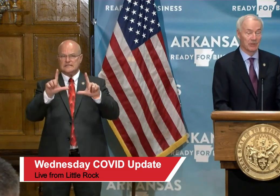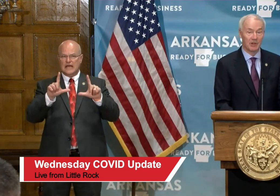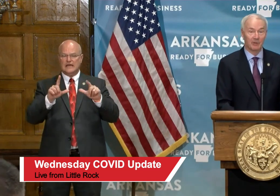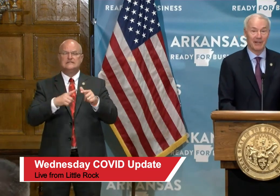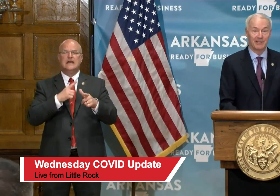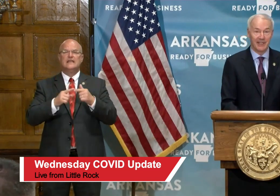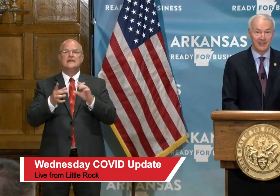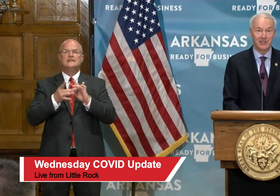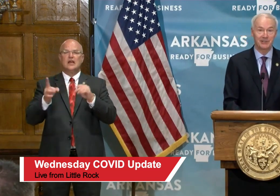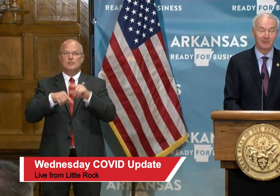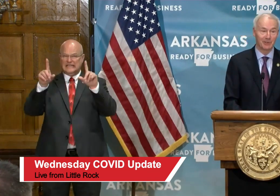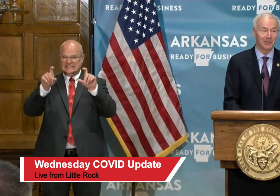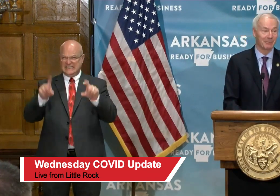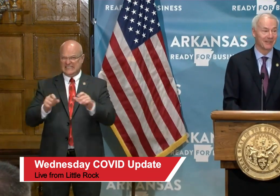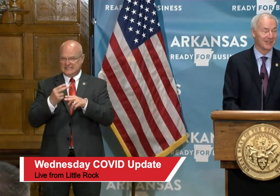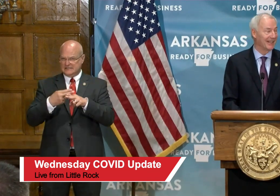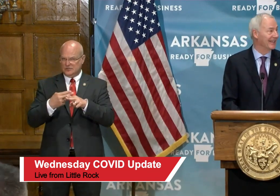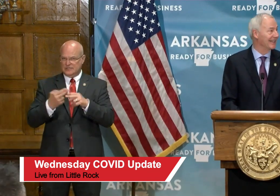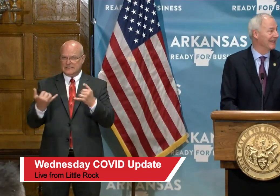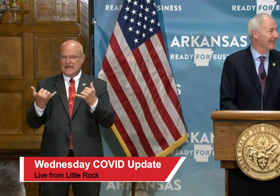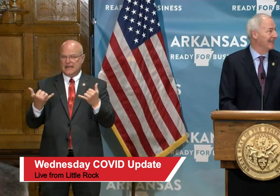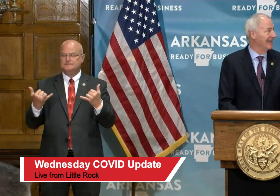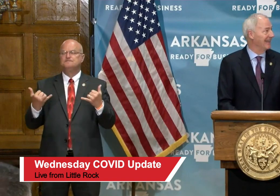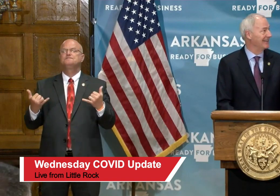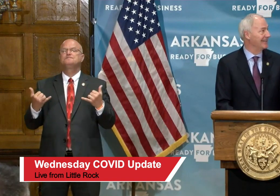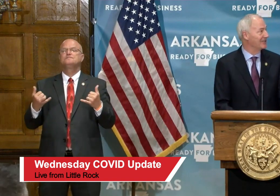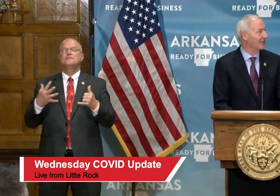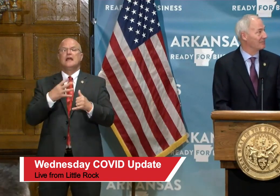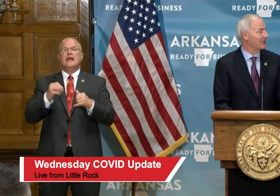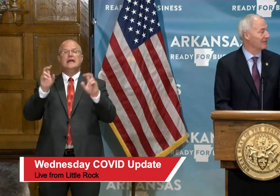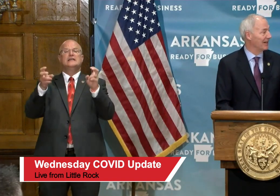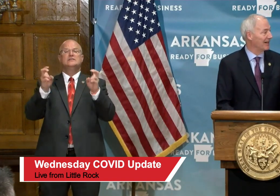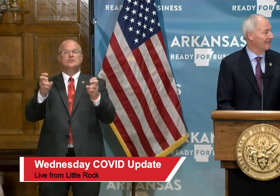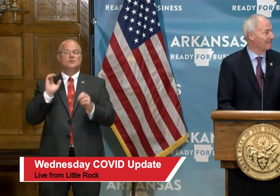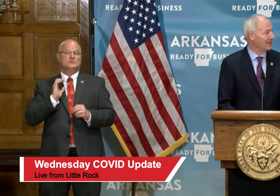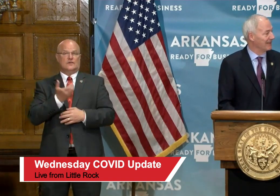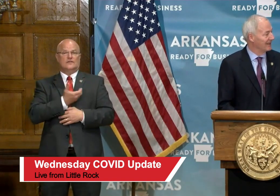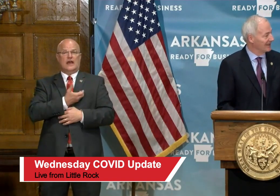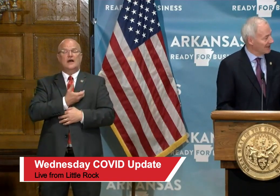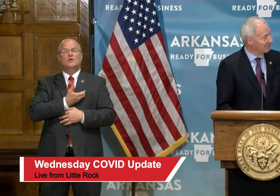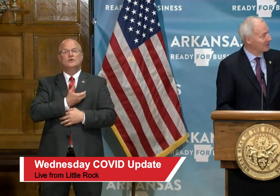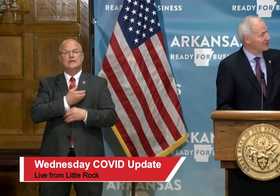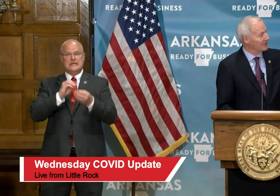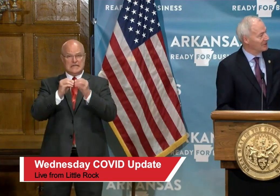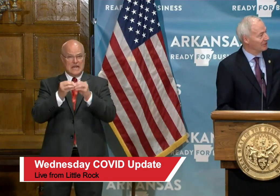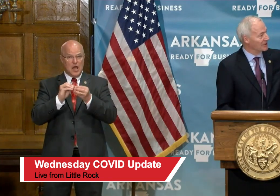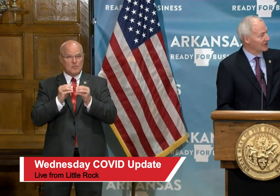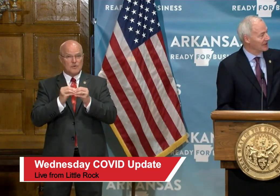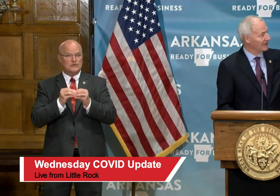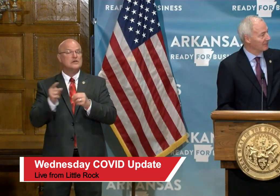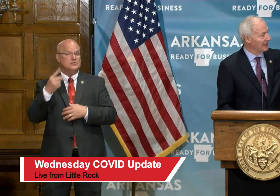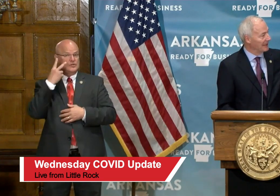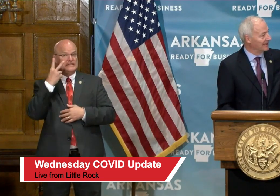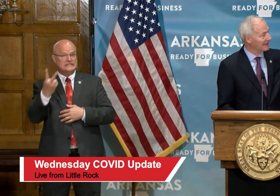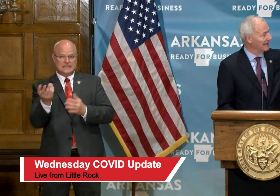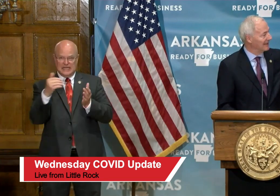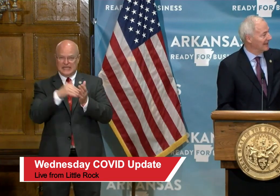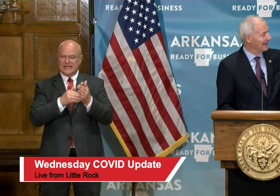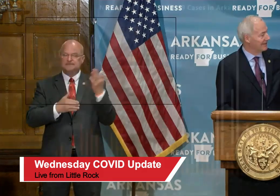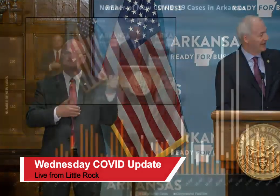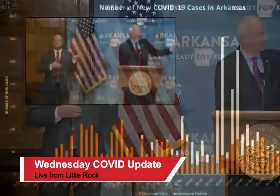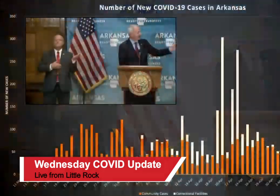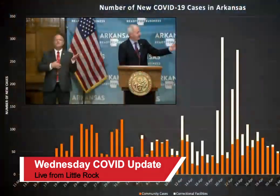and then we want to talk about testing for a little bit today. And in terms of our numbers, that you can see them